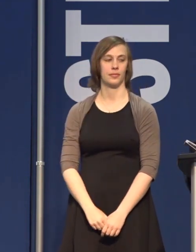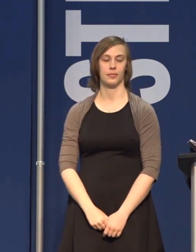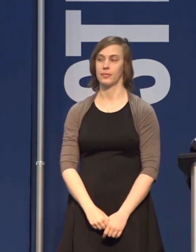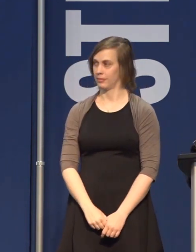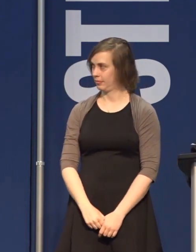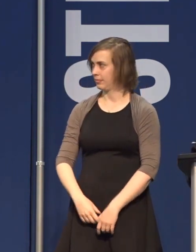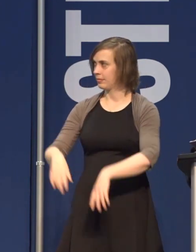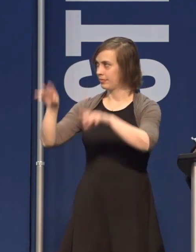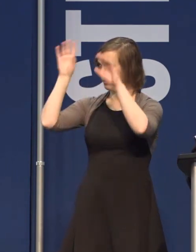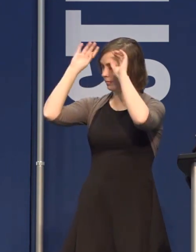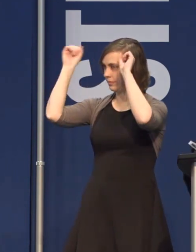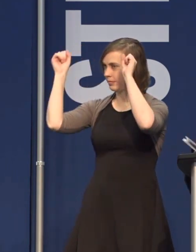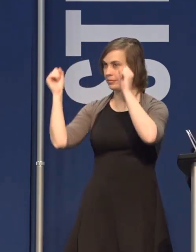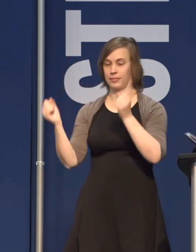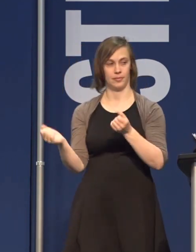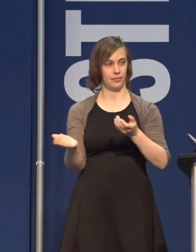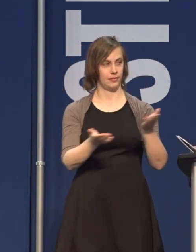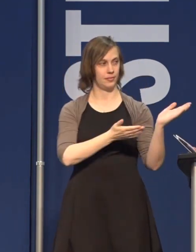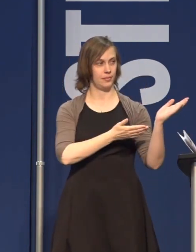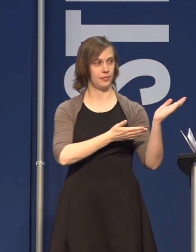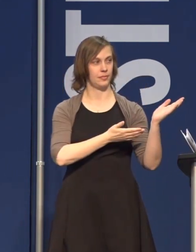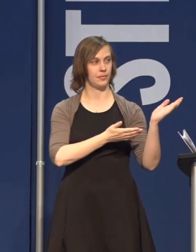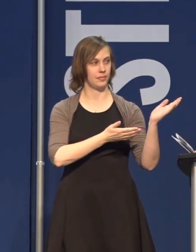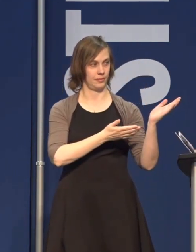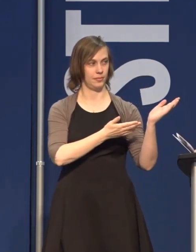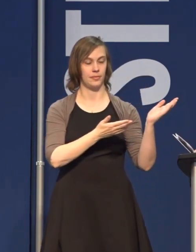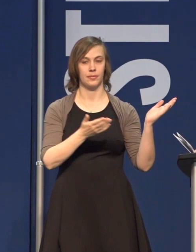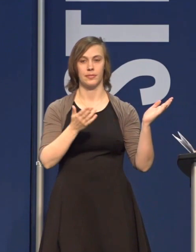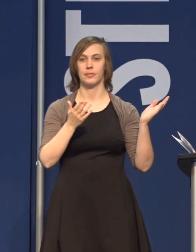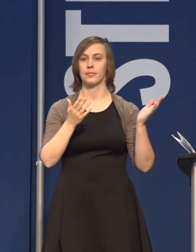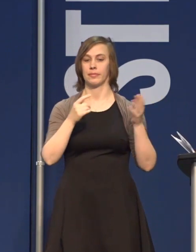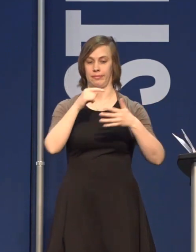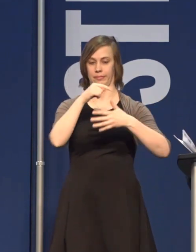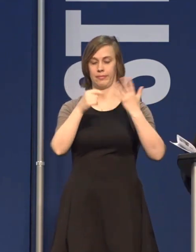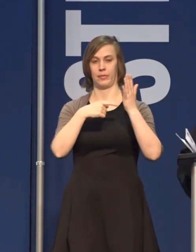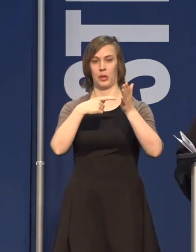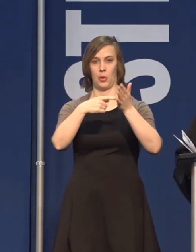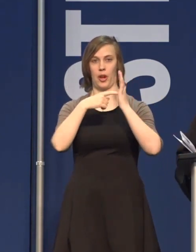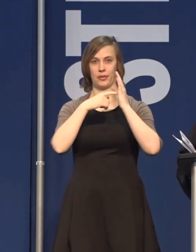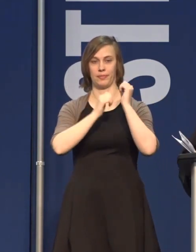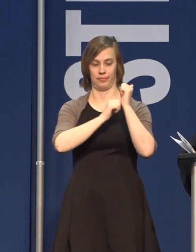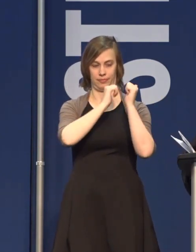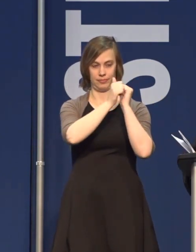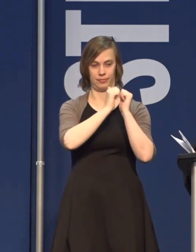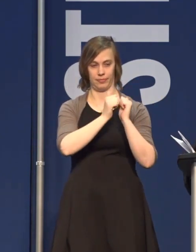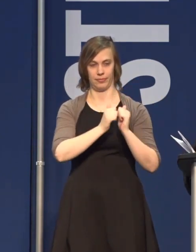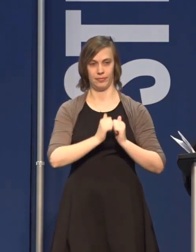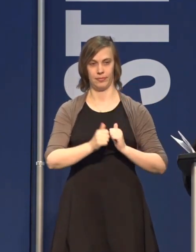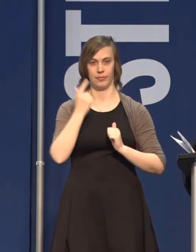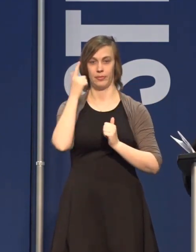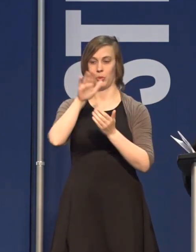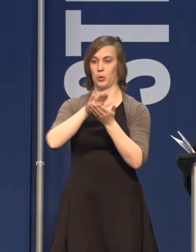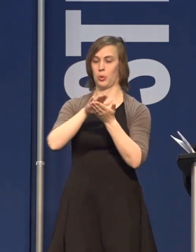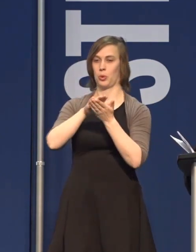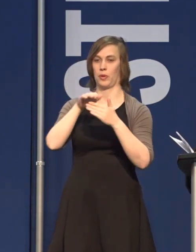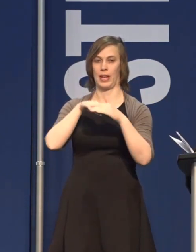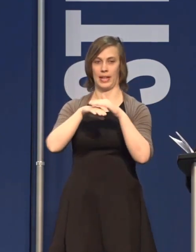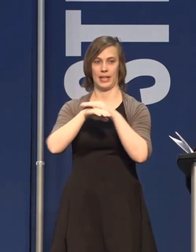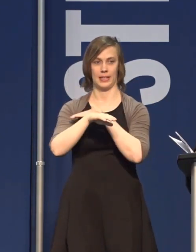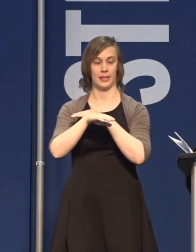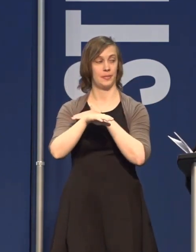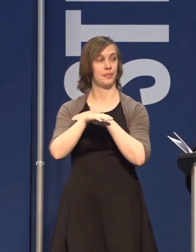Mr. President, I present to you the following candidates who have completed all the requirements for credentials in the School of Access, beginning